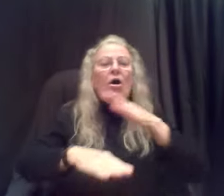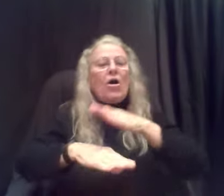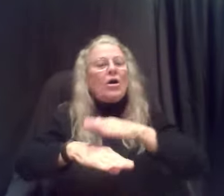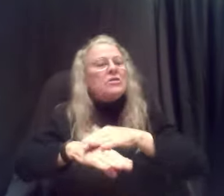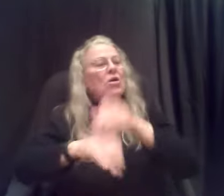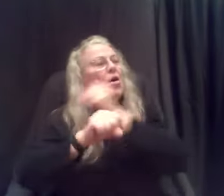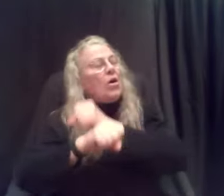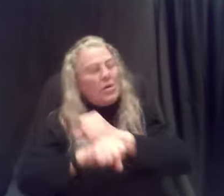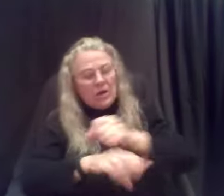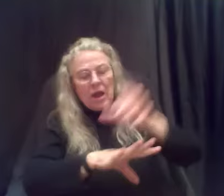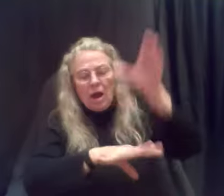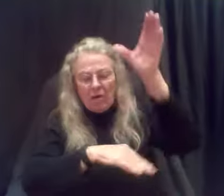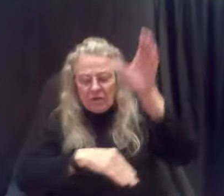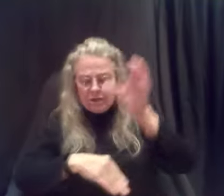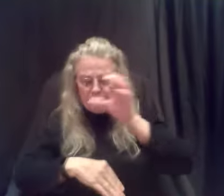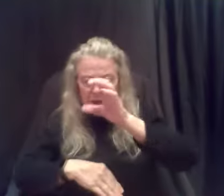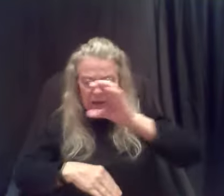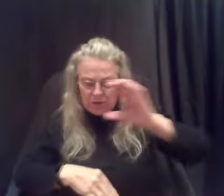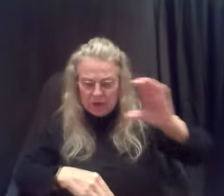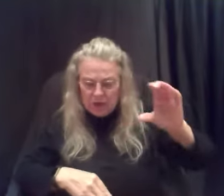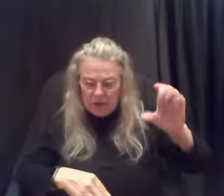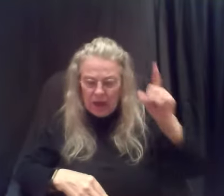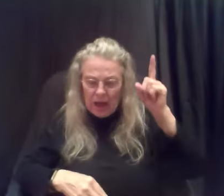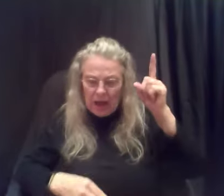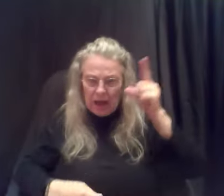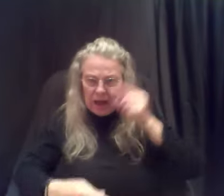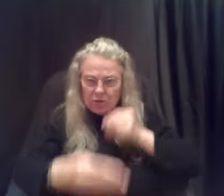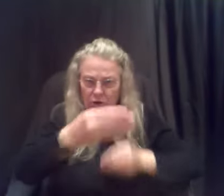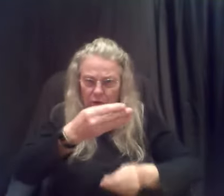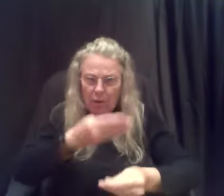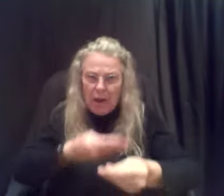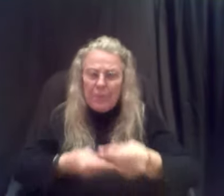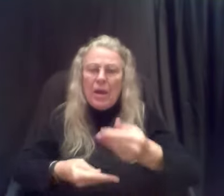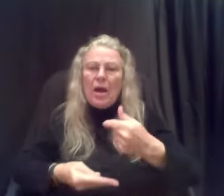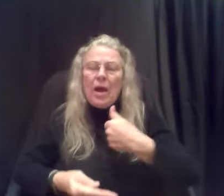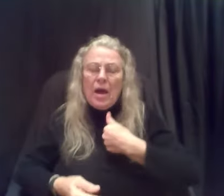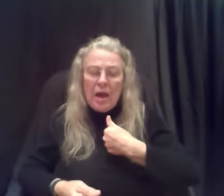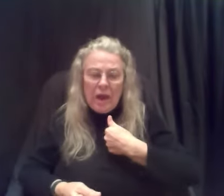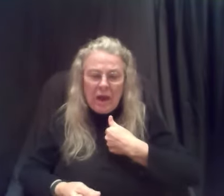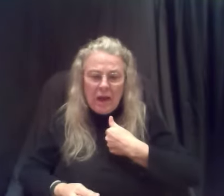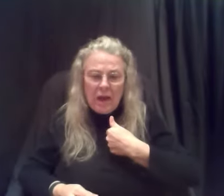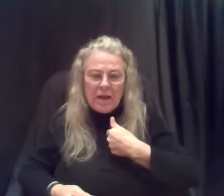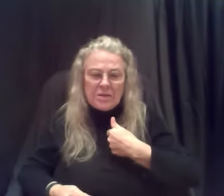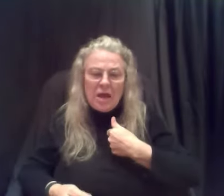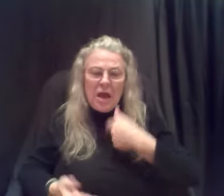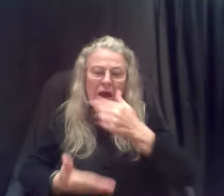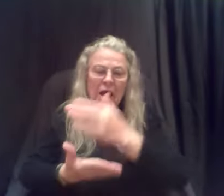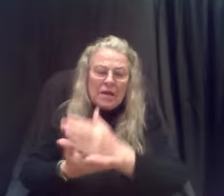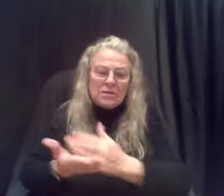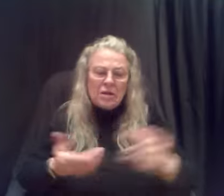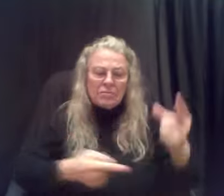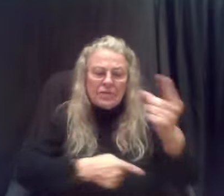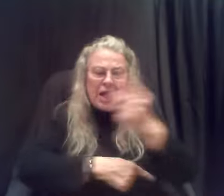Because on Calvary's mountain he took my place. And